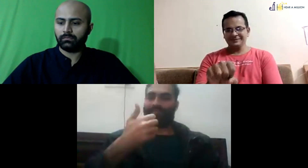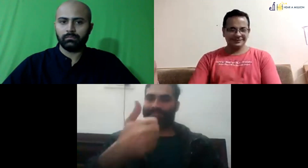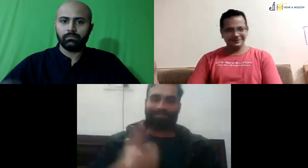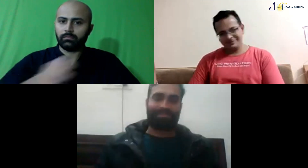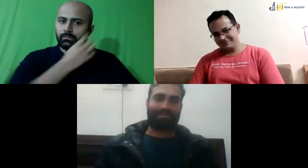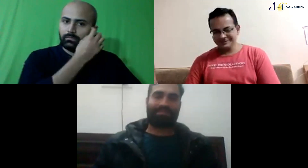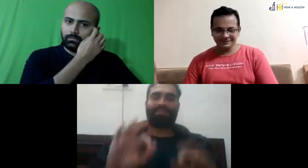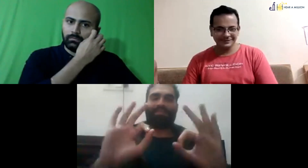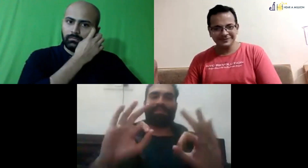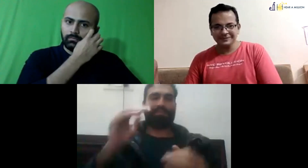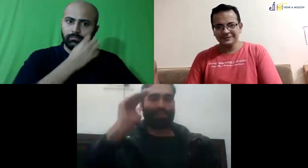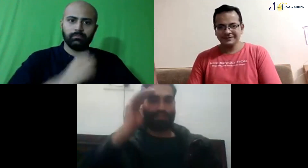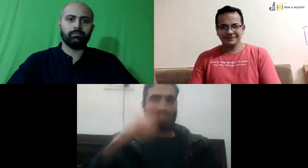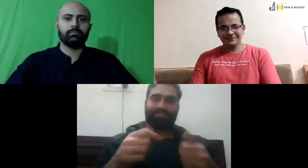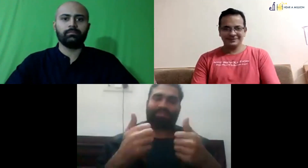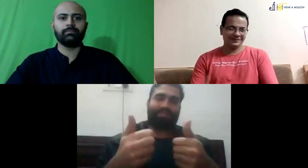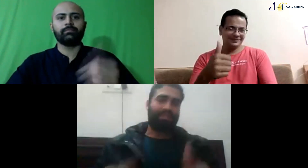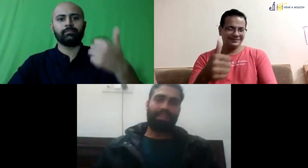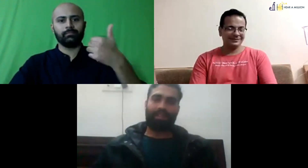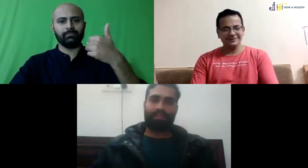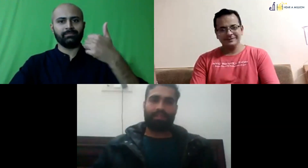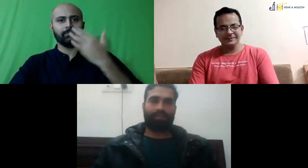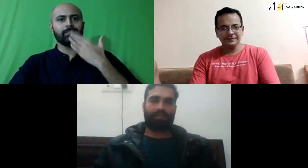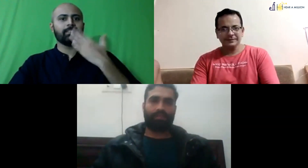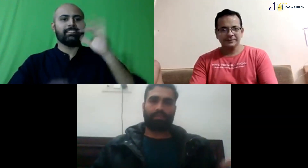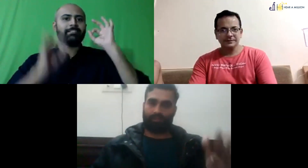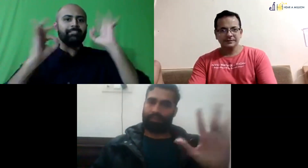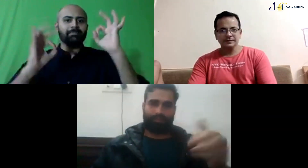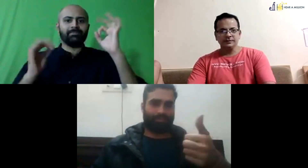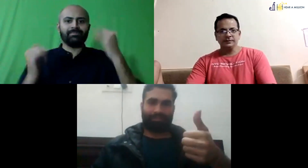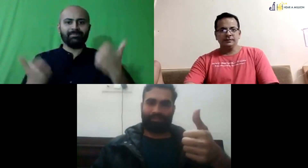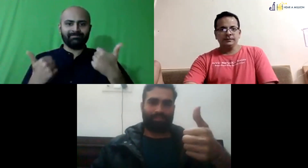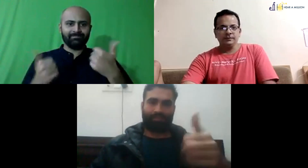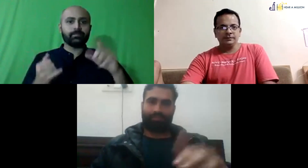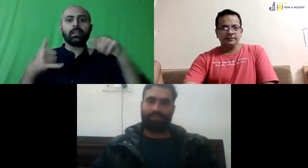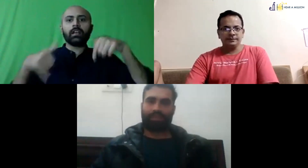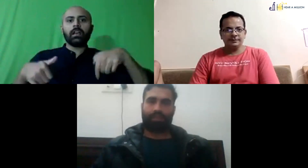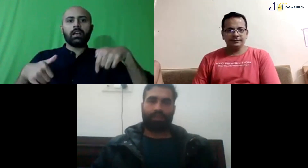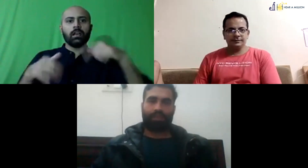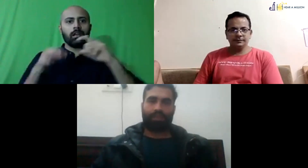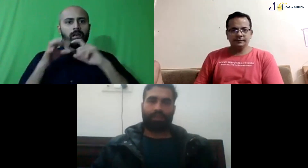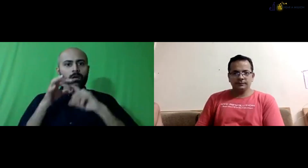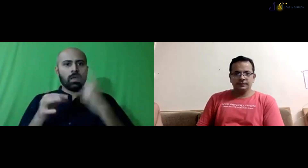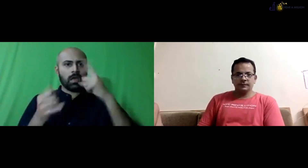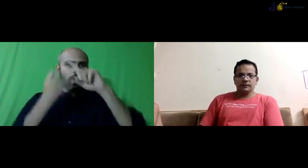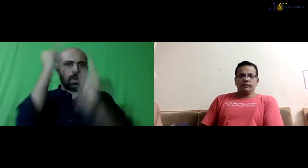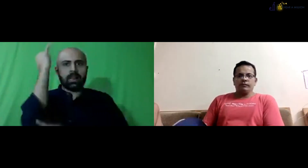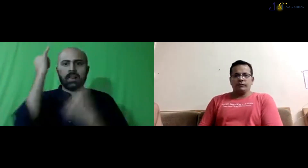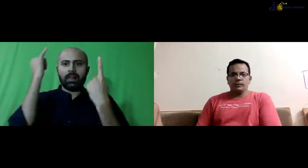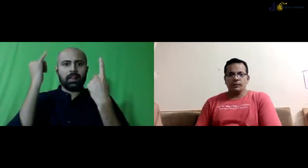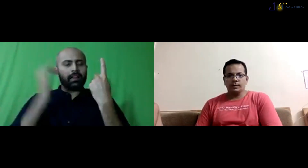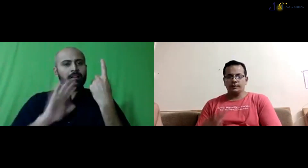so much, Rajesh, for giving me this, and I got to know. Thank you, and thank you for this news. Good, Chintu. Okay,